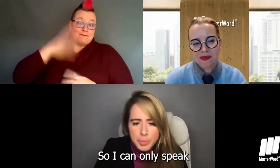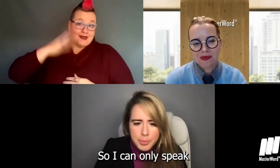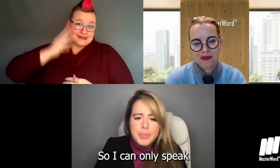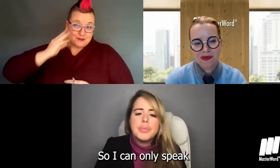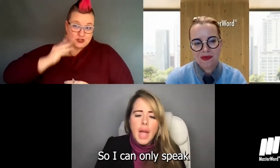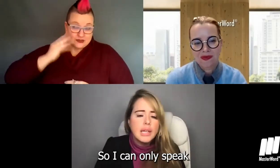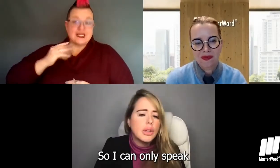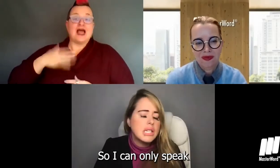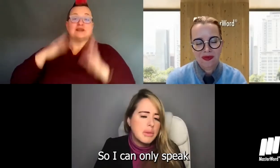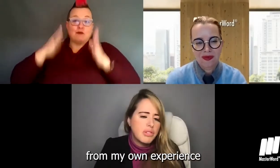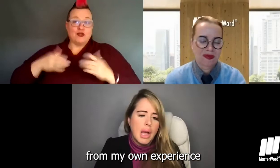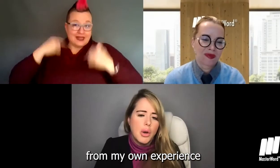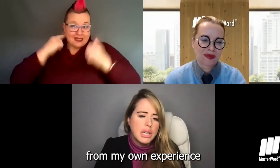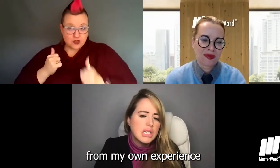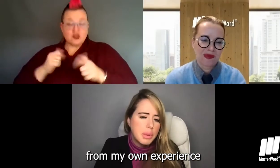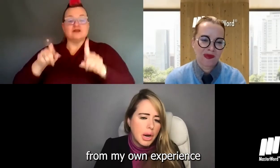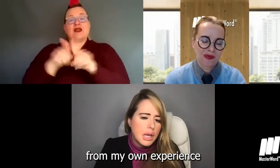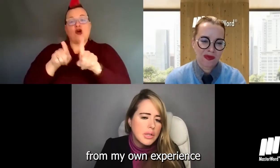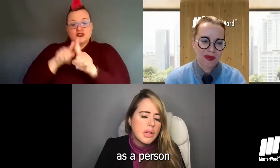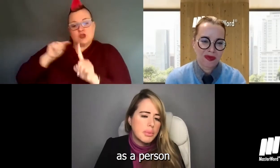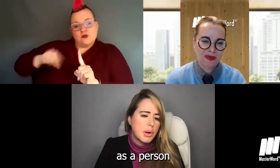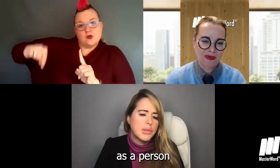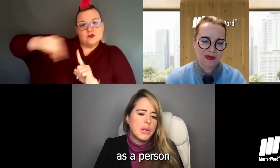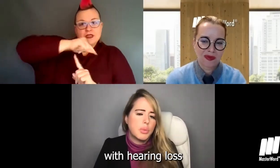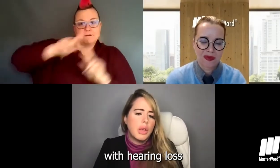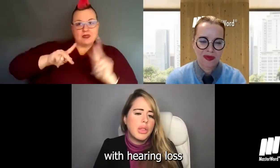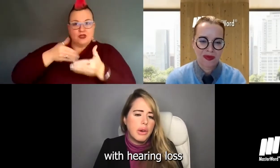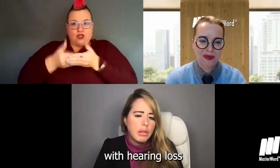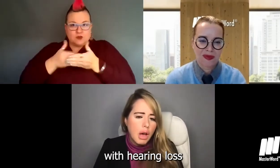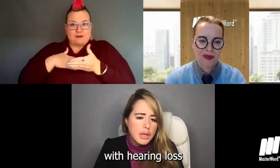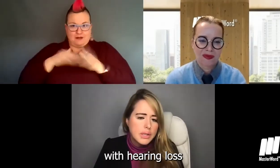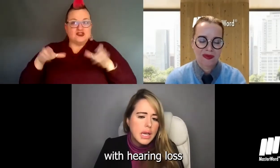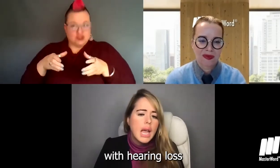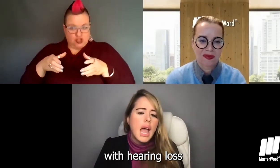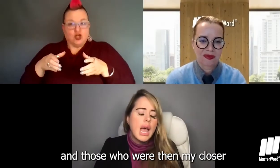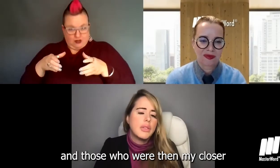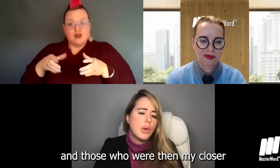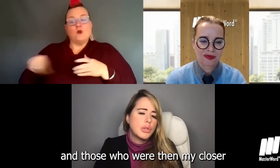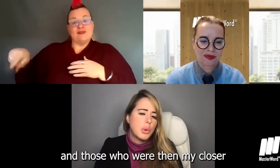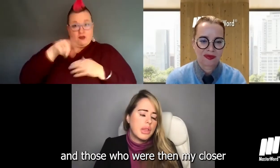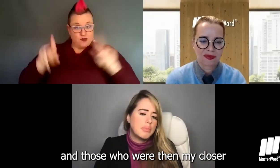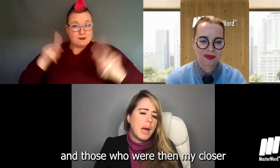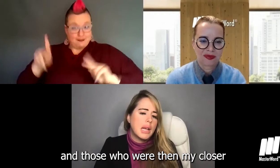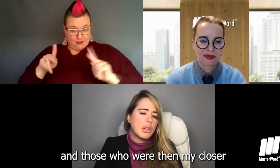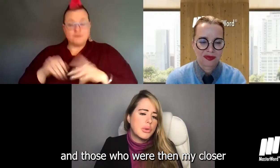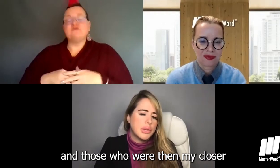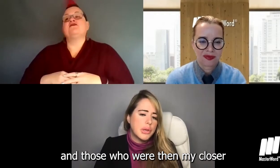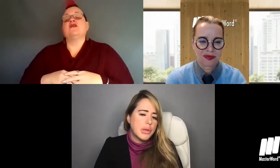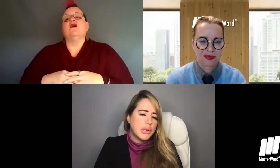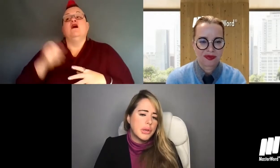So, I can only speak from my own experience as a person with hearing loss, and those who are within my close circle,